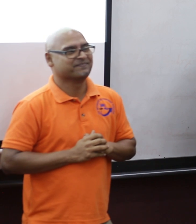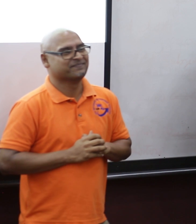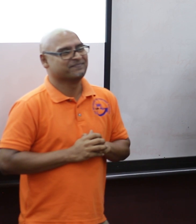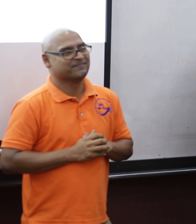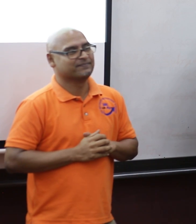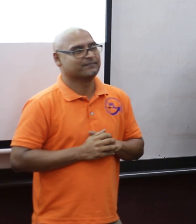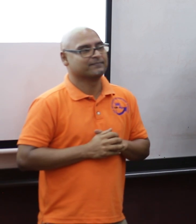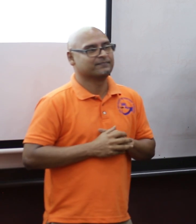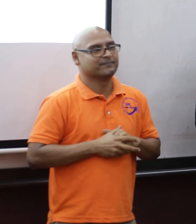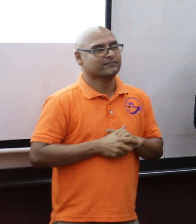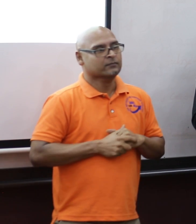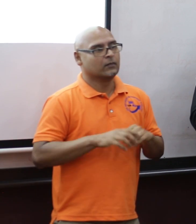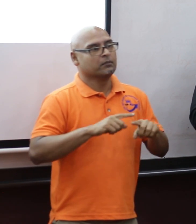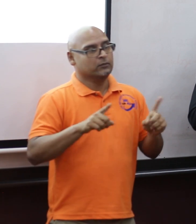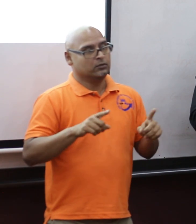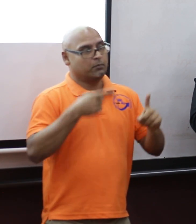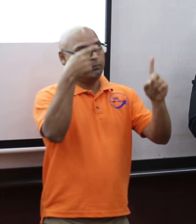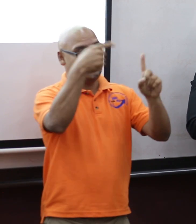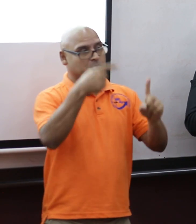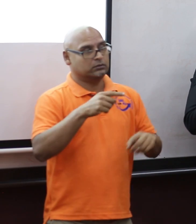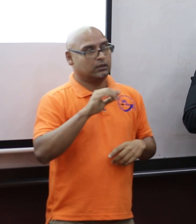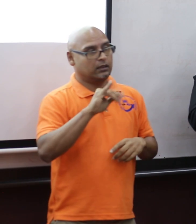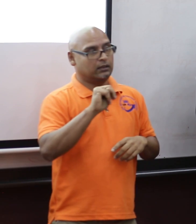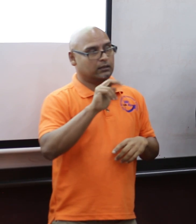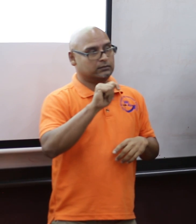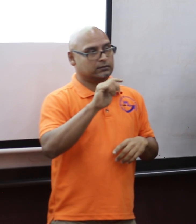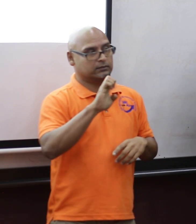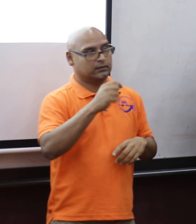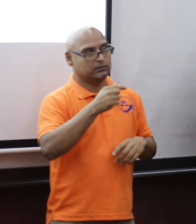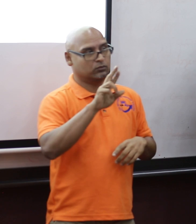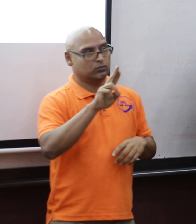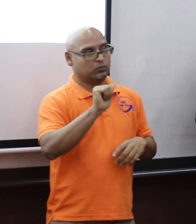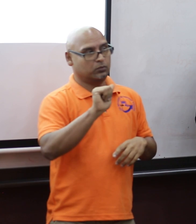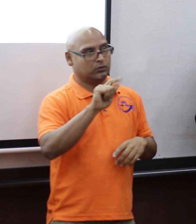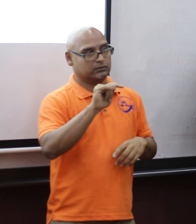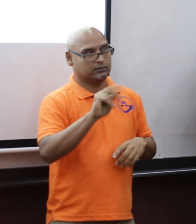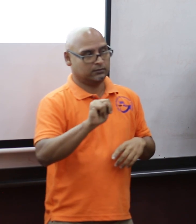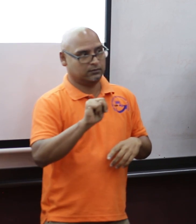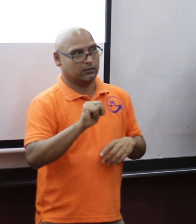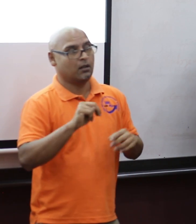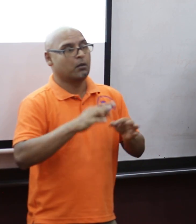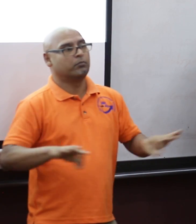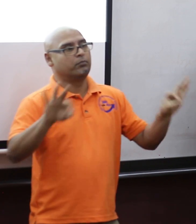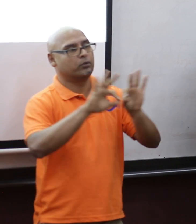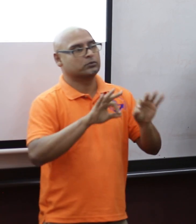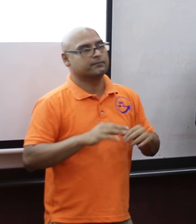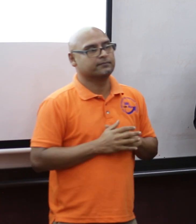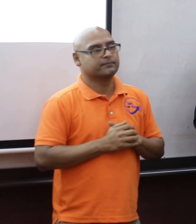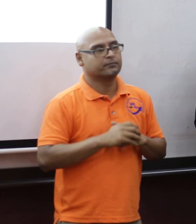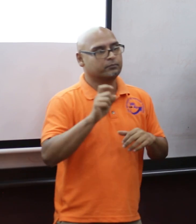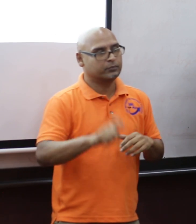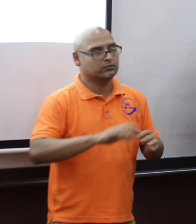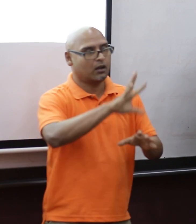We say, okay, we cannot send our children to the school. Now, we need special